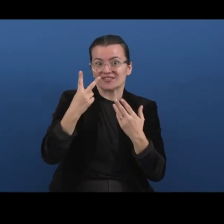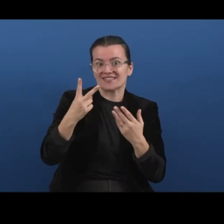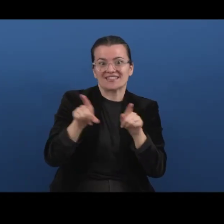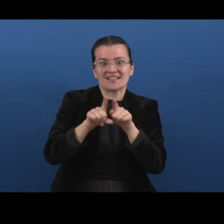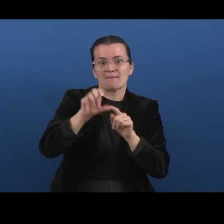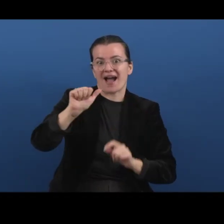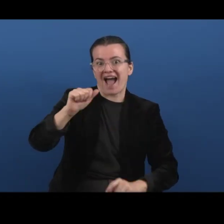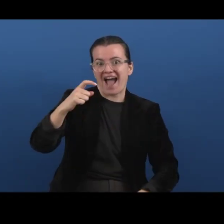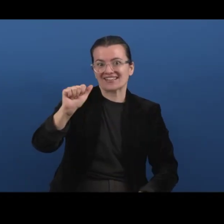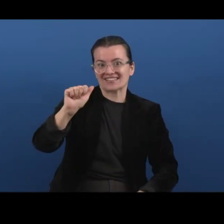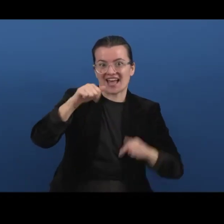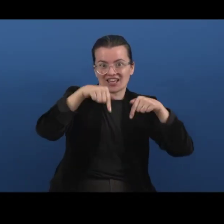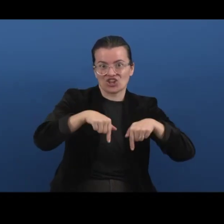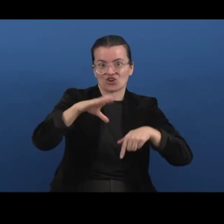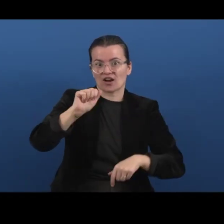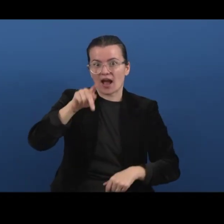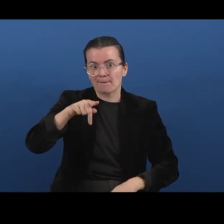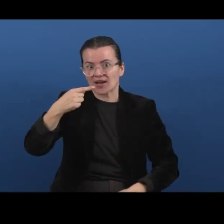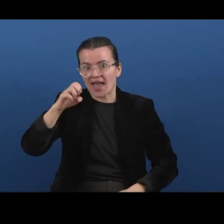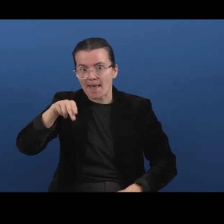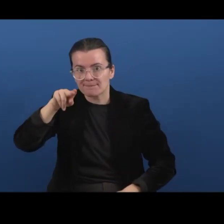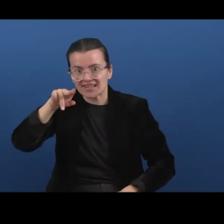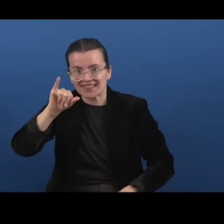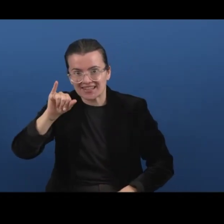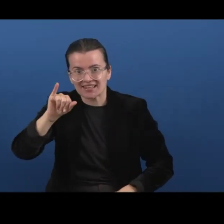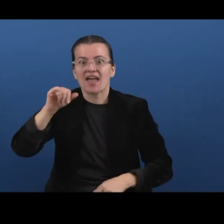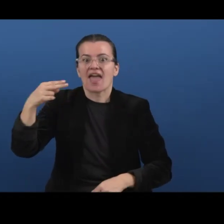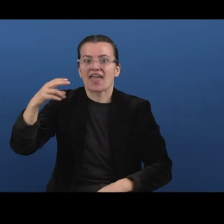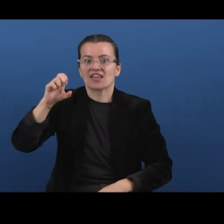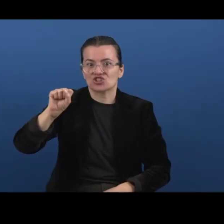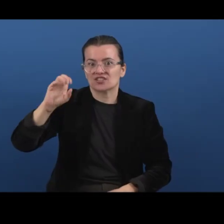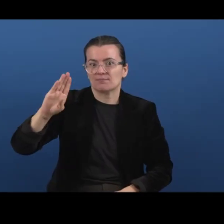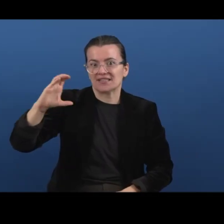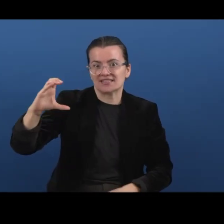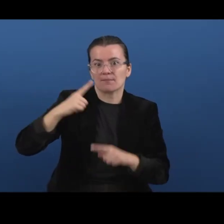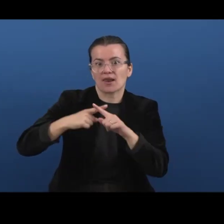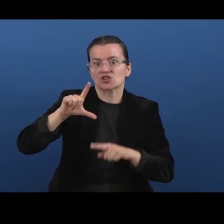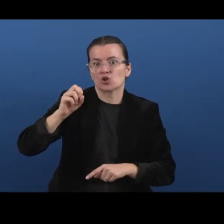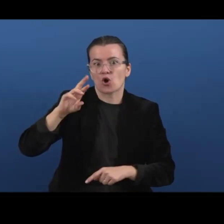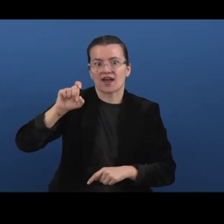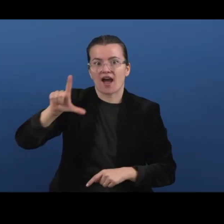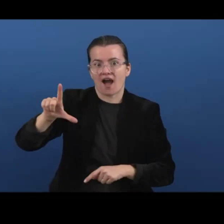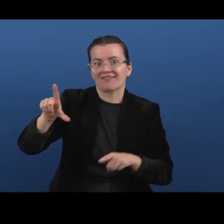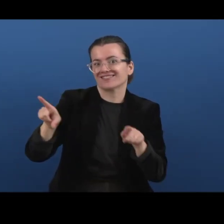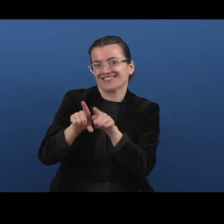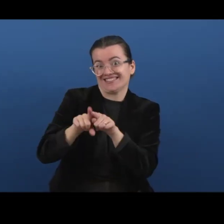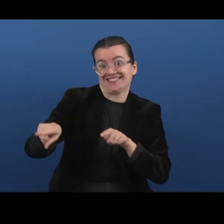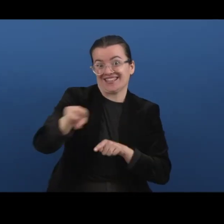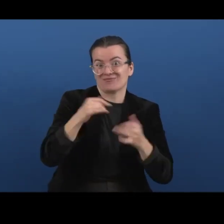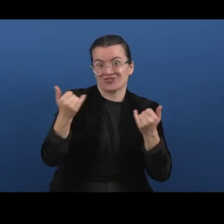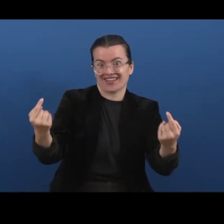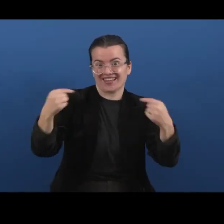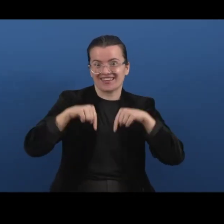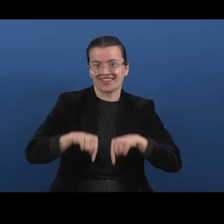relate to employees with disabilities and employees with dependents with disabilities. There are 6 main themes